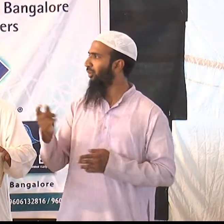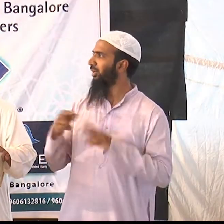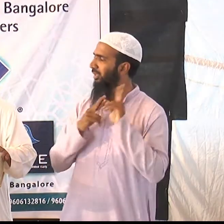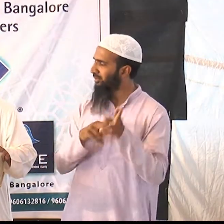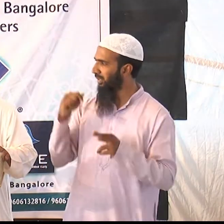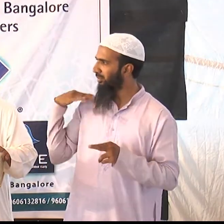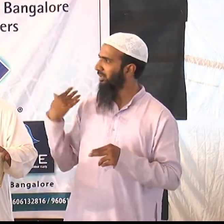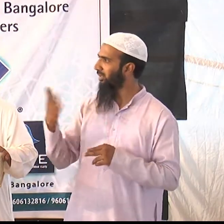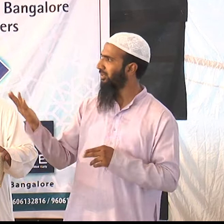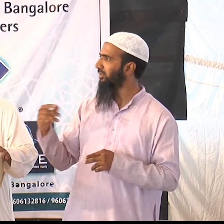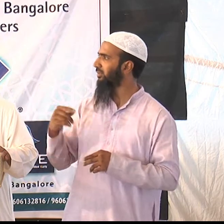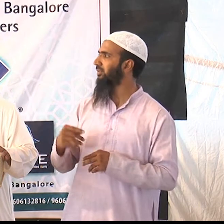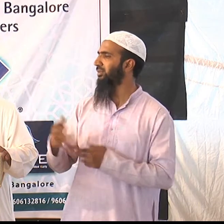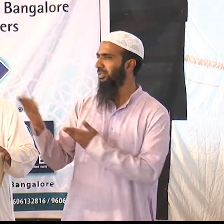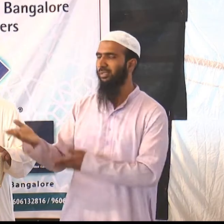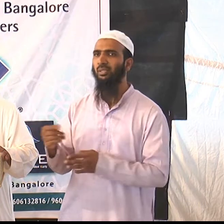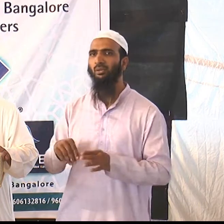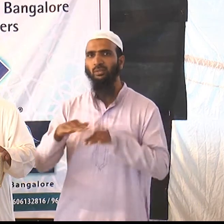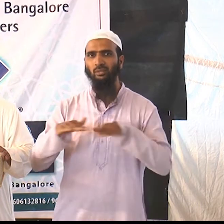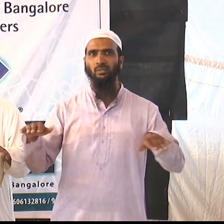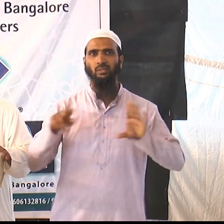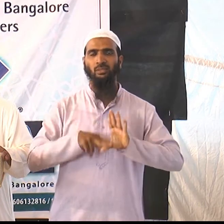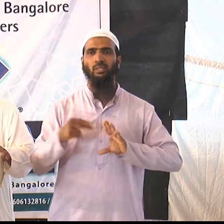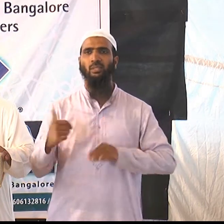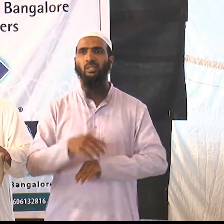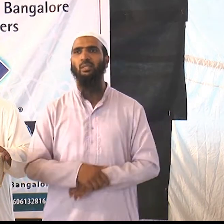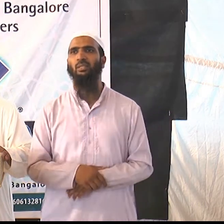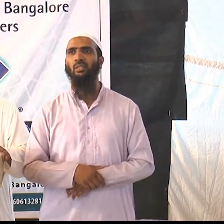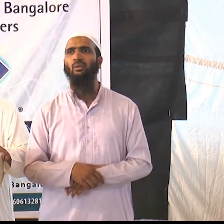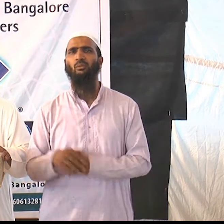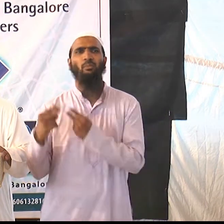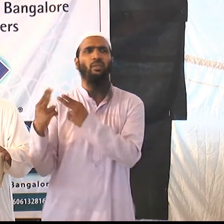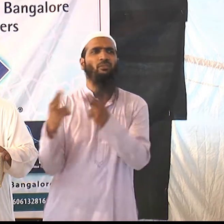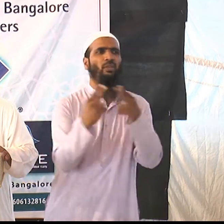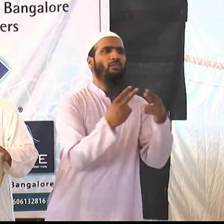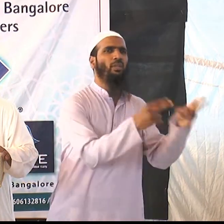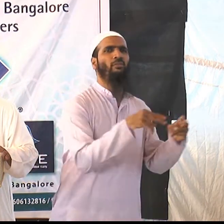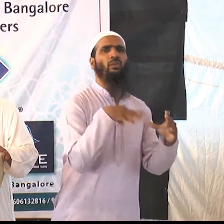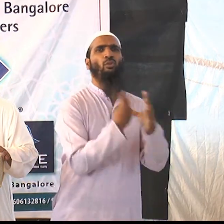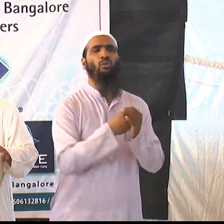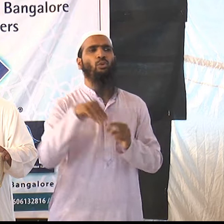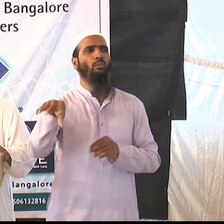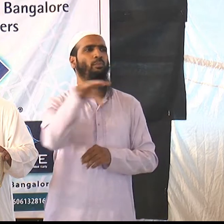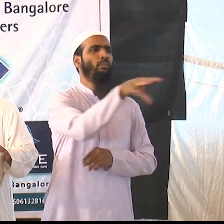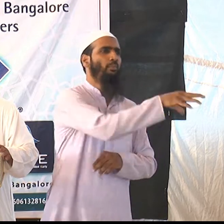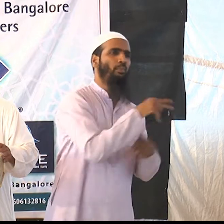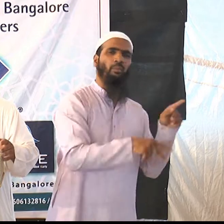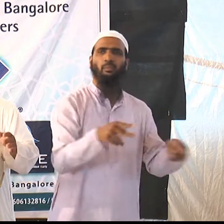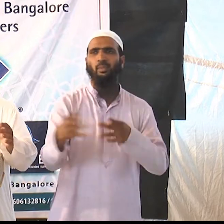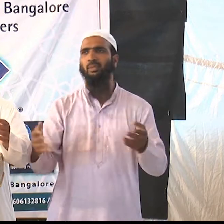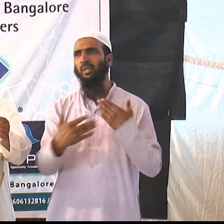all the representatives of the communities. As I would like to invite on behalf of CIS Welfare